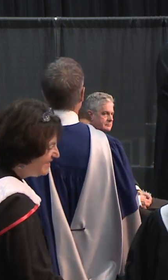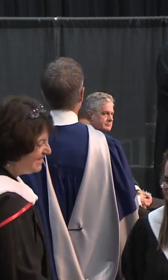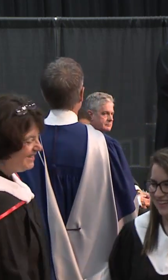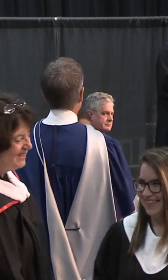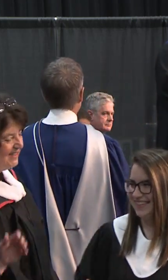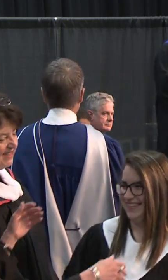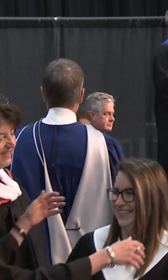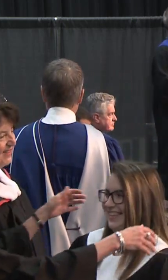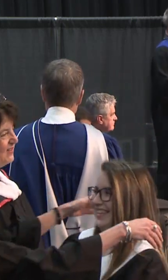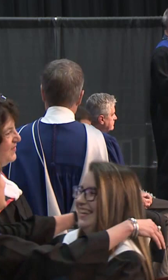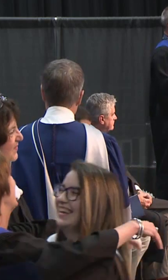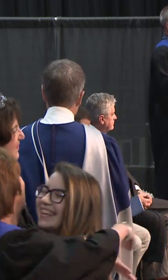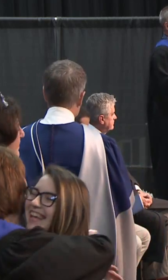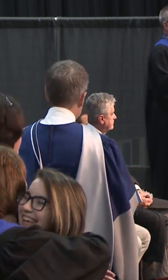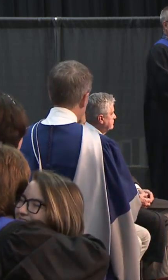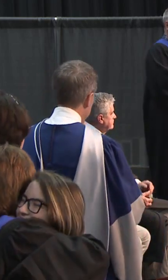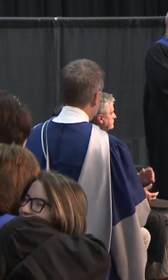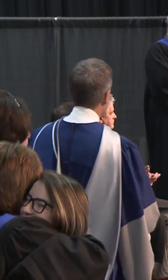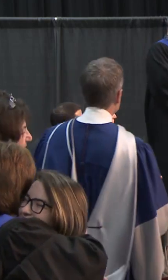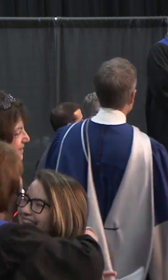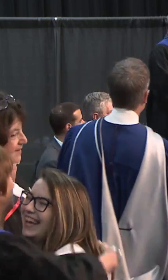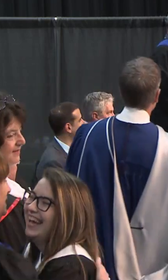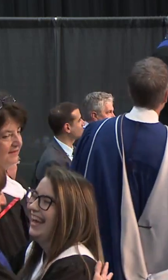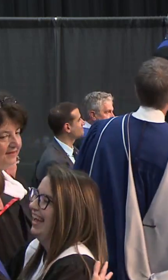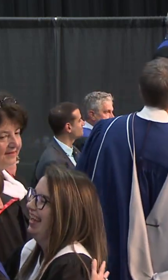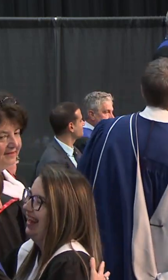Jitka Edwards.